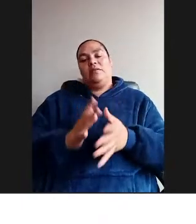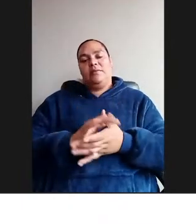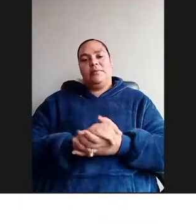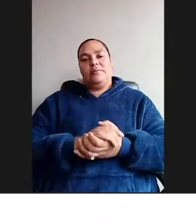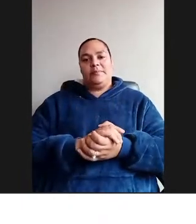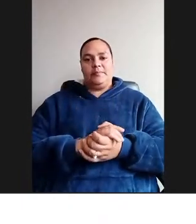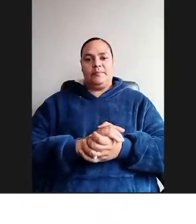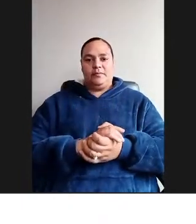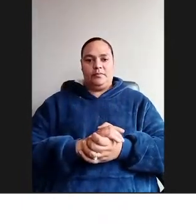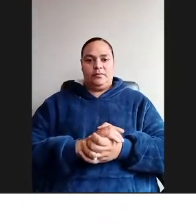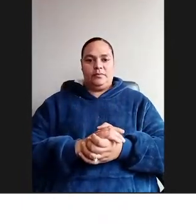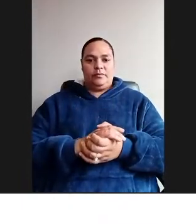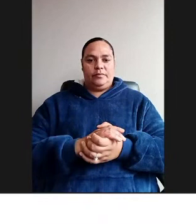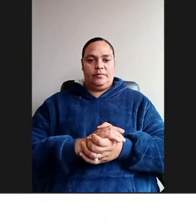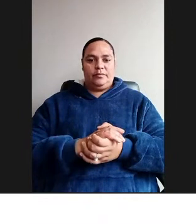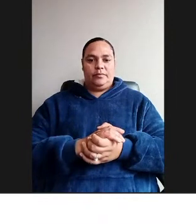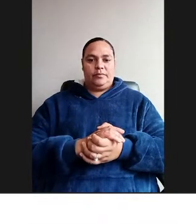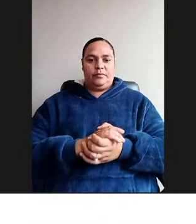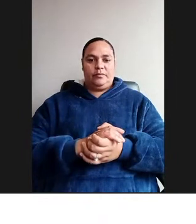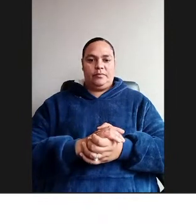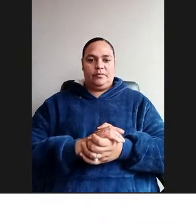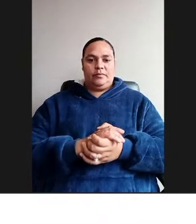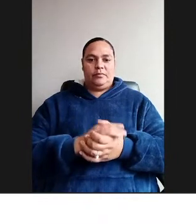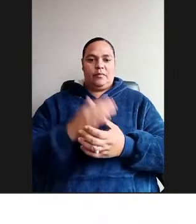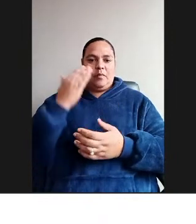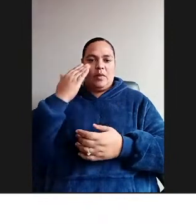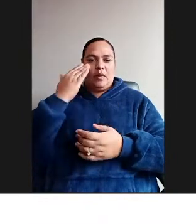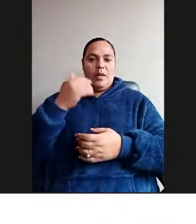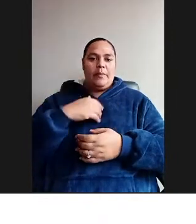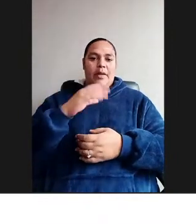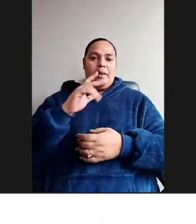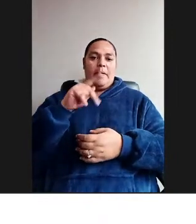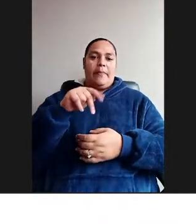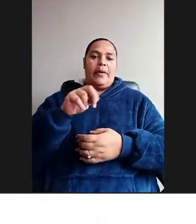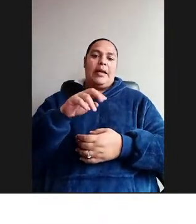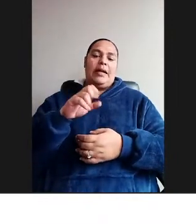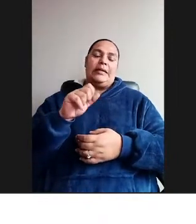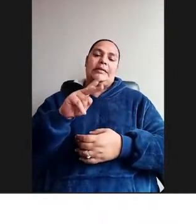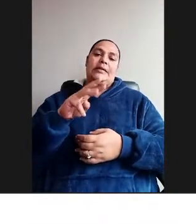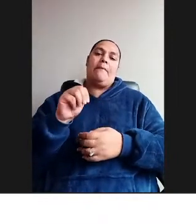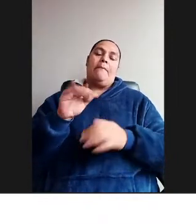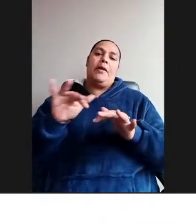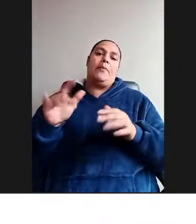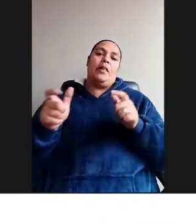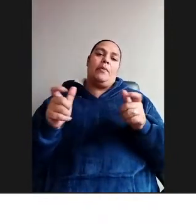Good morning, Chairperson. Carolyn Prakasam, Manager People Management.